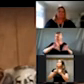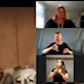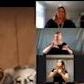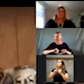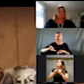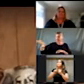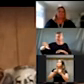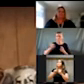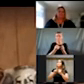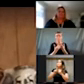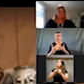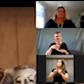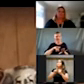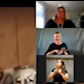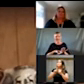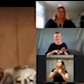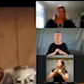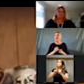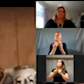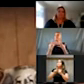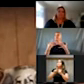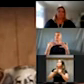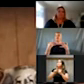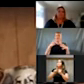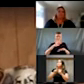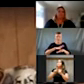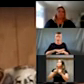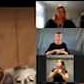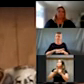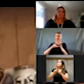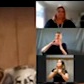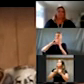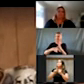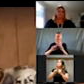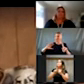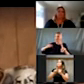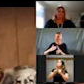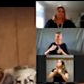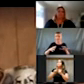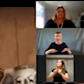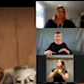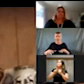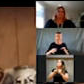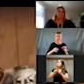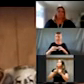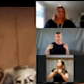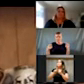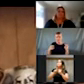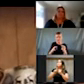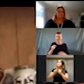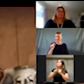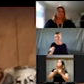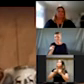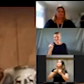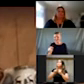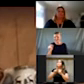decades. Successive rounds of disability strategies and action plans resulting in incremental change at best have already taught us